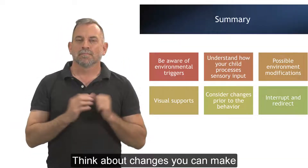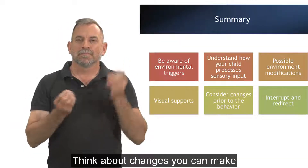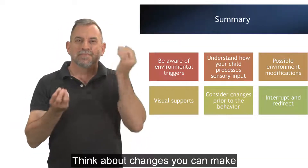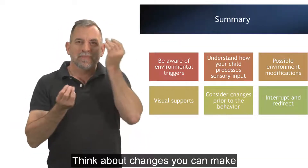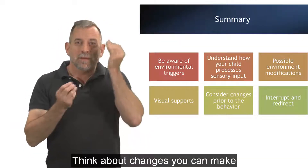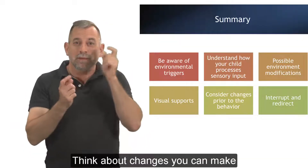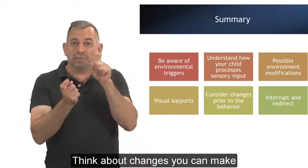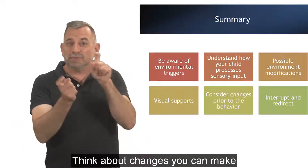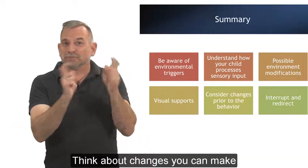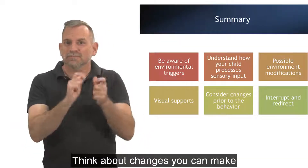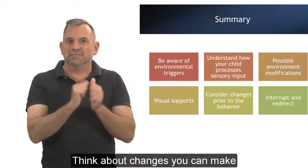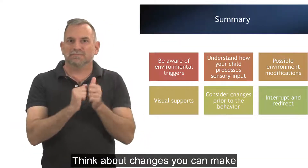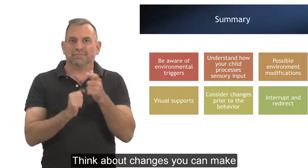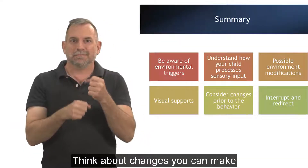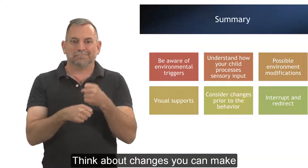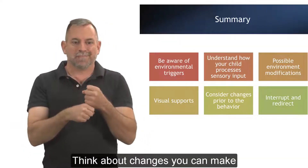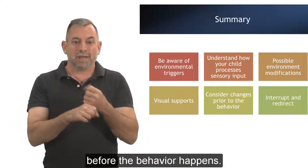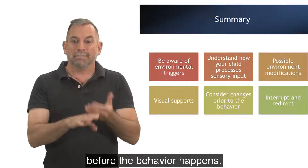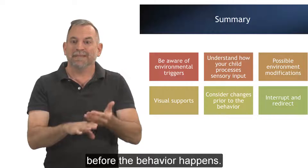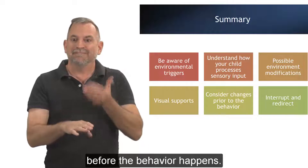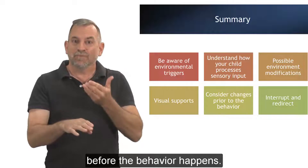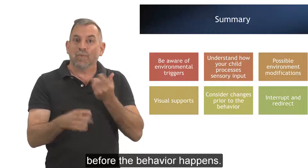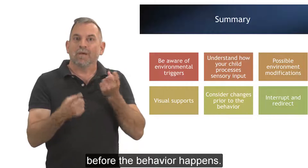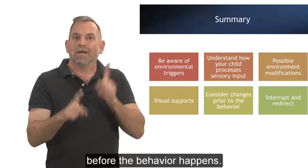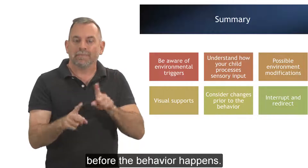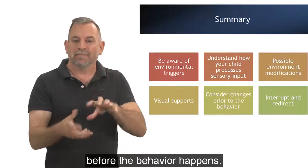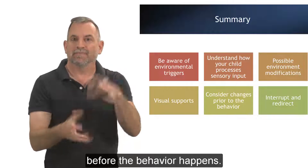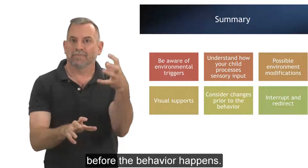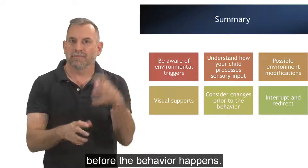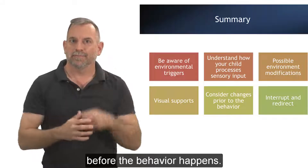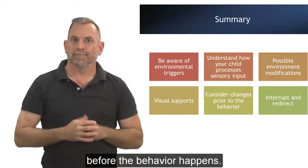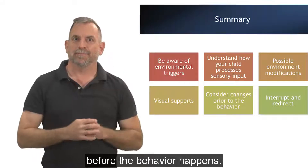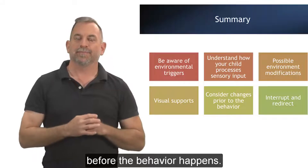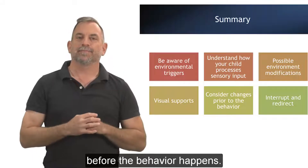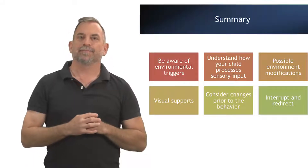Think about changes you can make before the behavior happens.